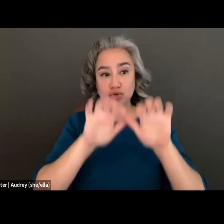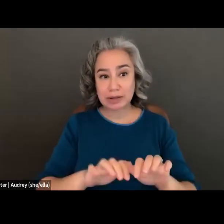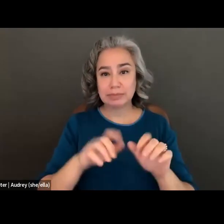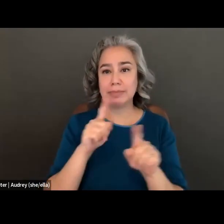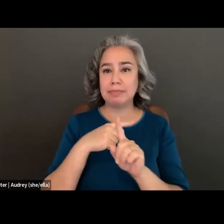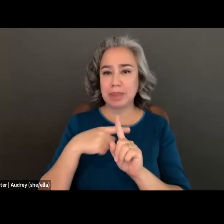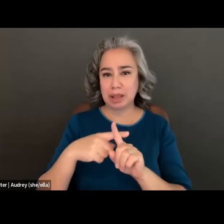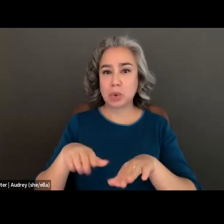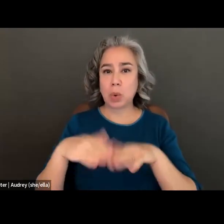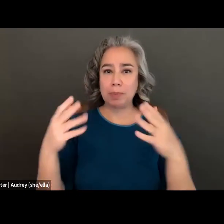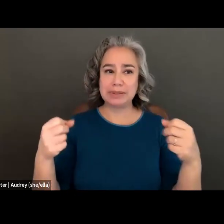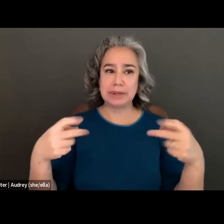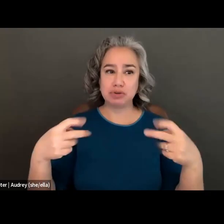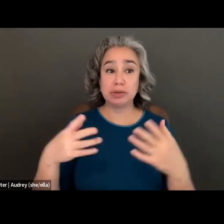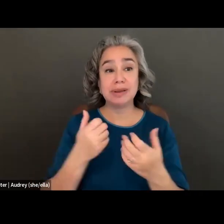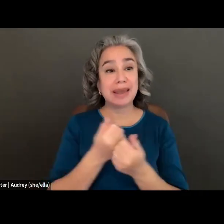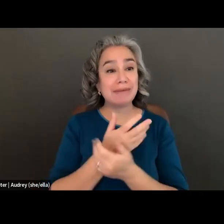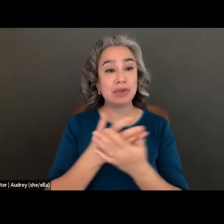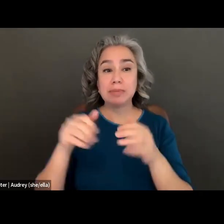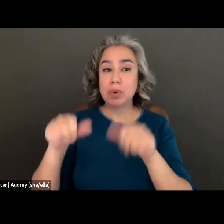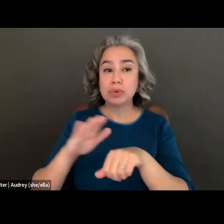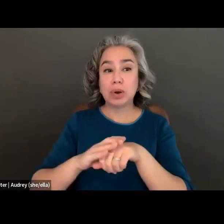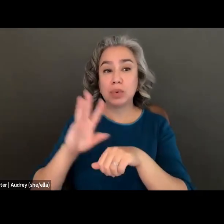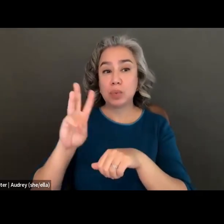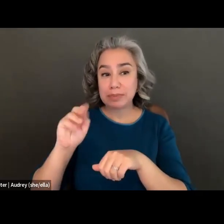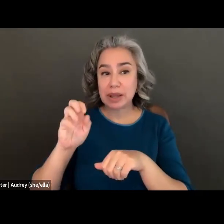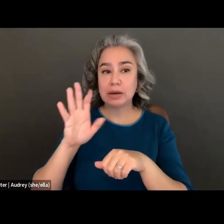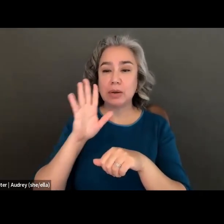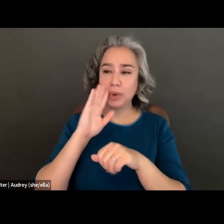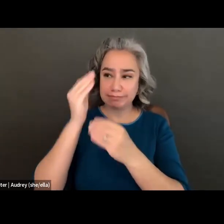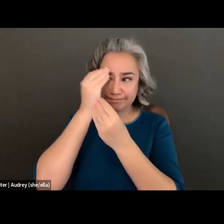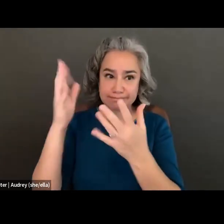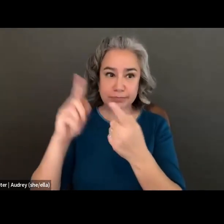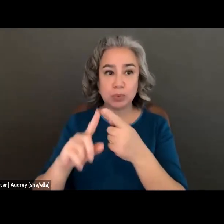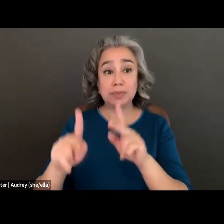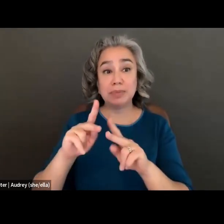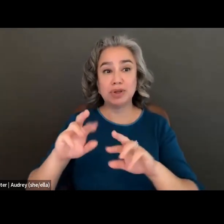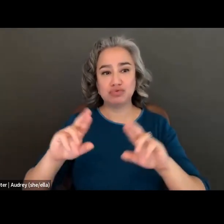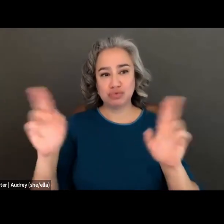will be posted on our website, and we will send a notice to those who registered when that is ready.